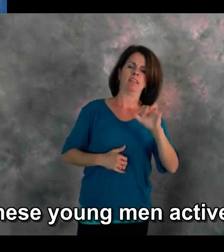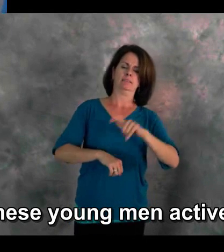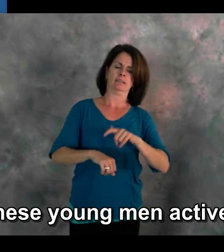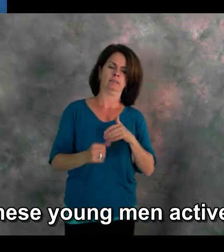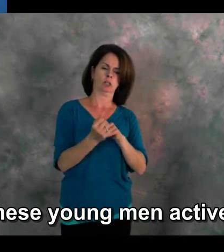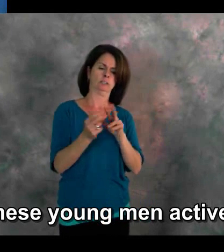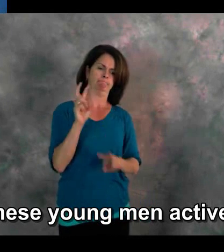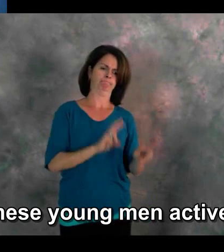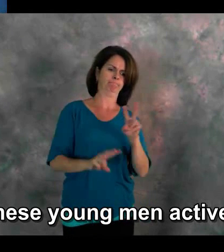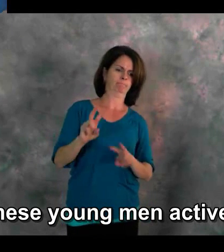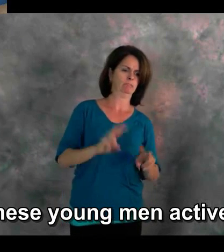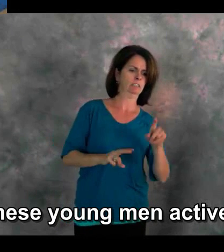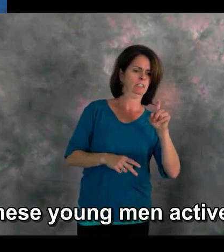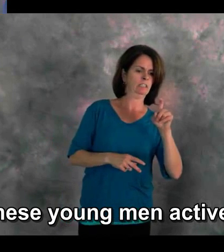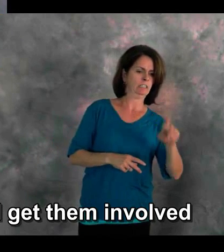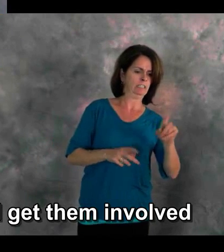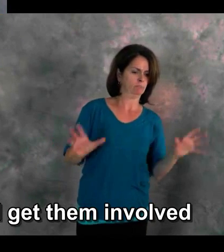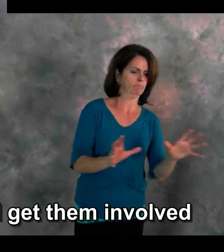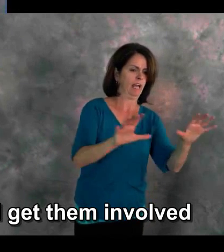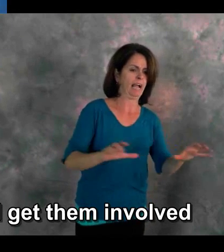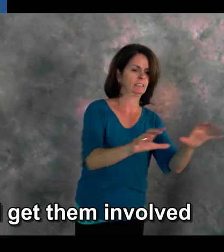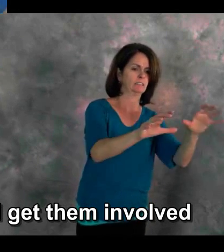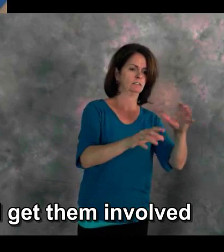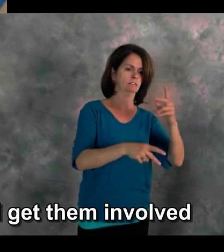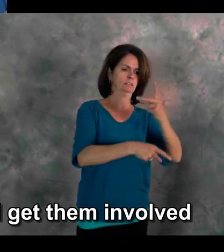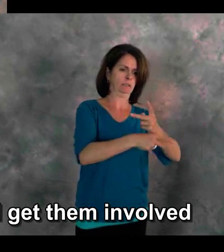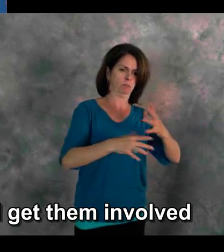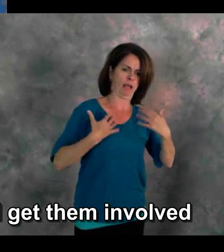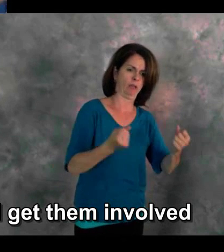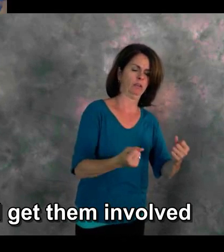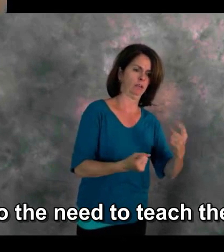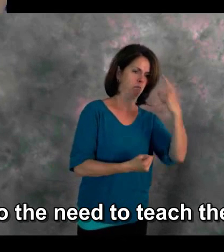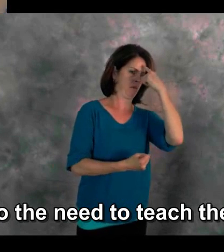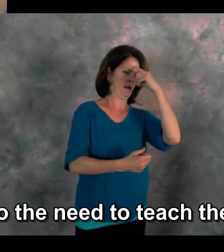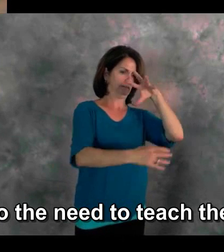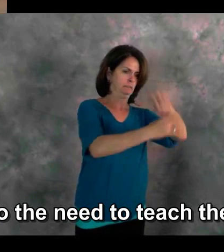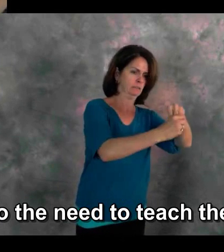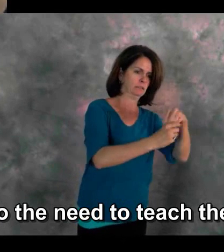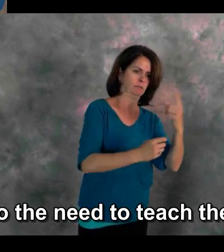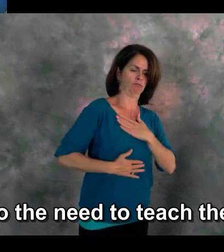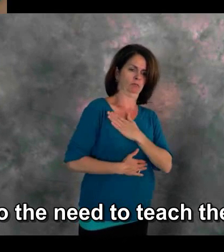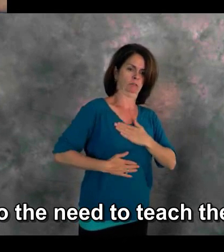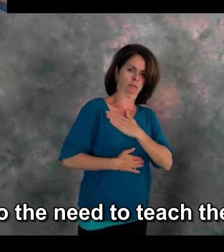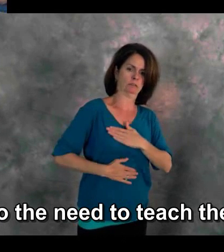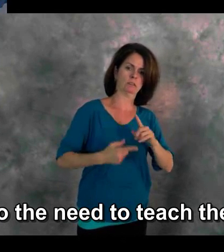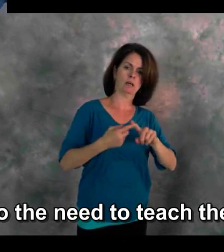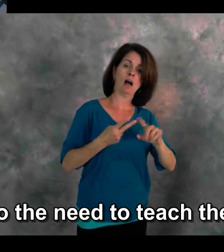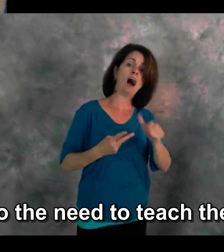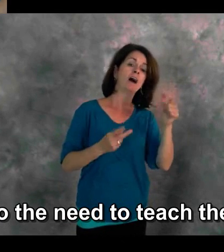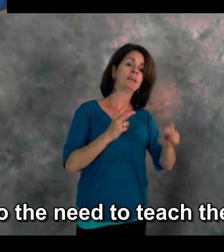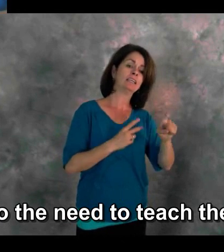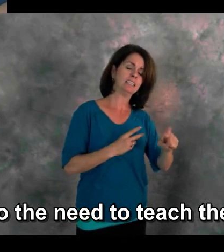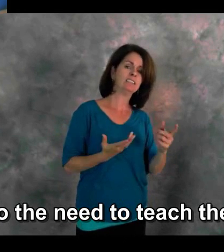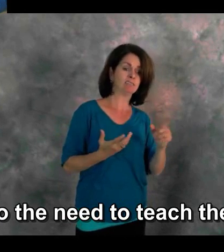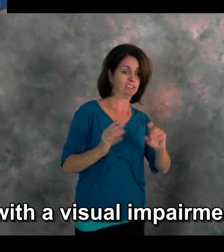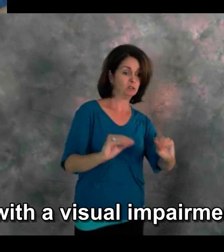to keep these young men active, keep them healthy, get them involved in a recreational activity, and also